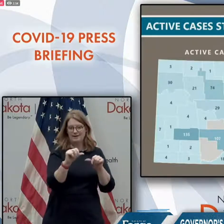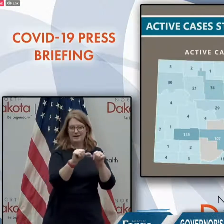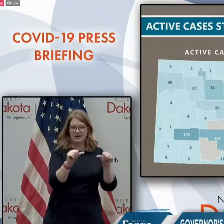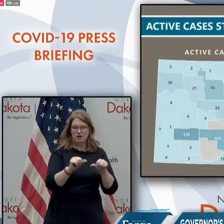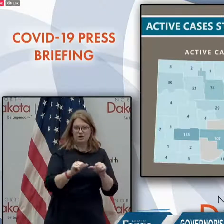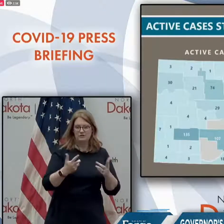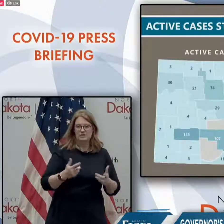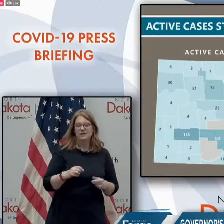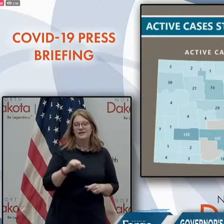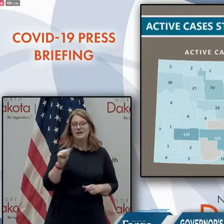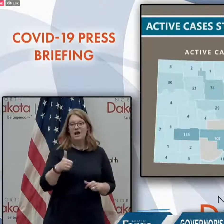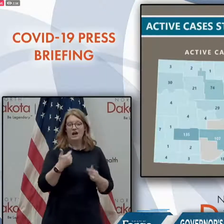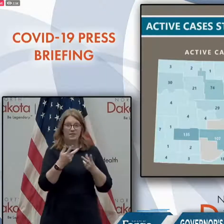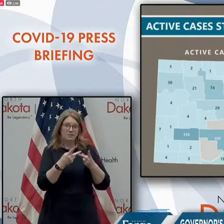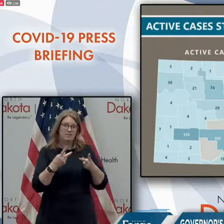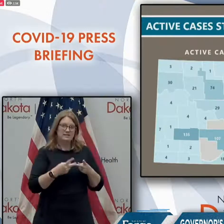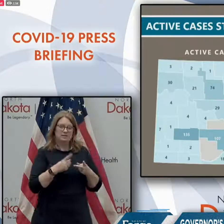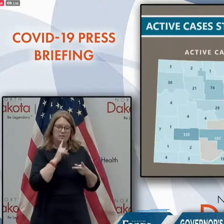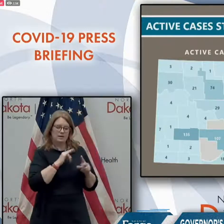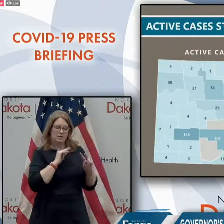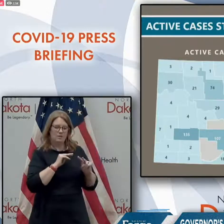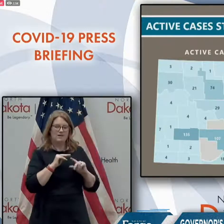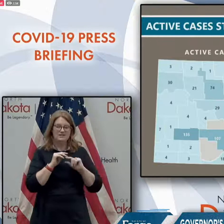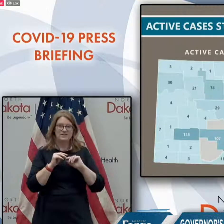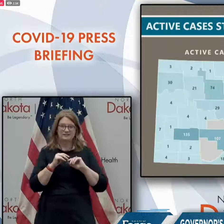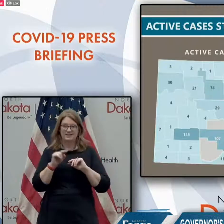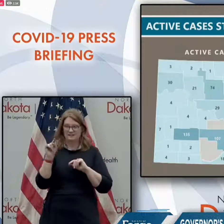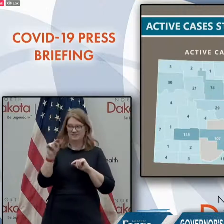again, keeping a close eye on. Grand Forks